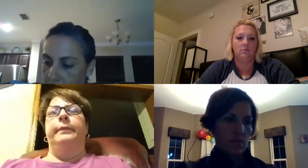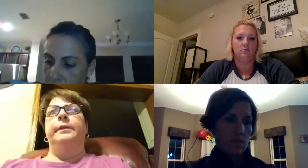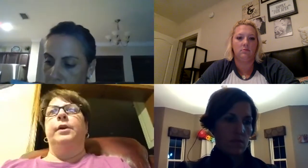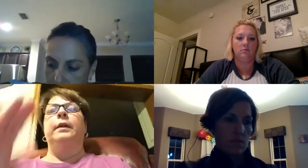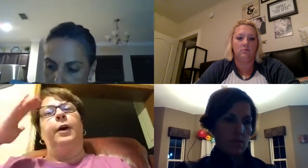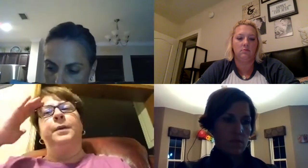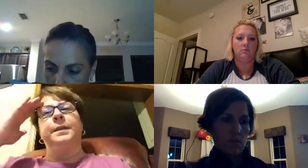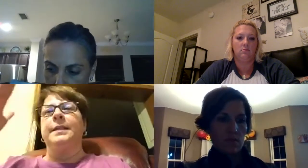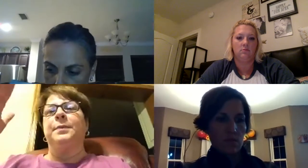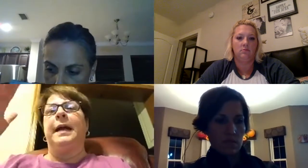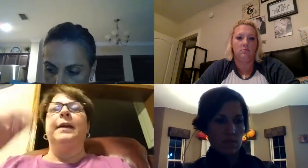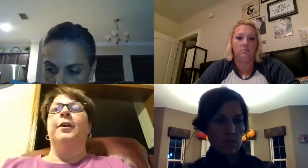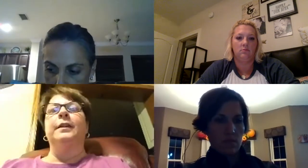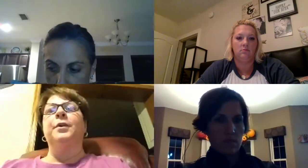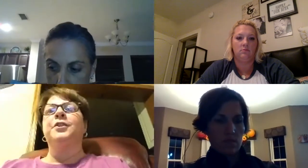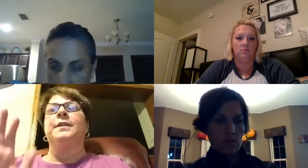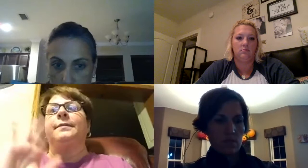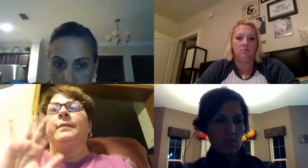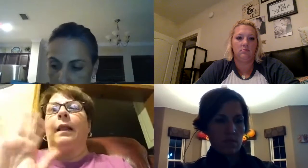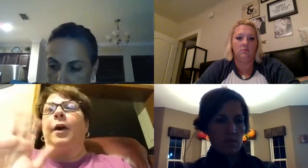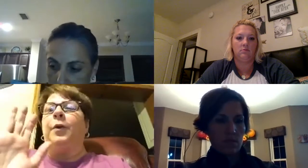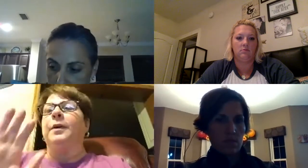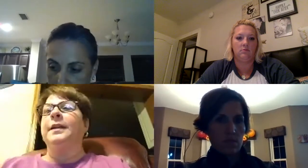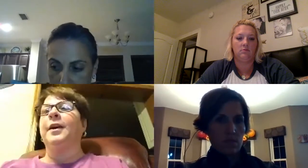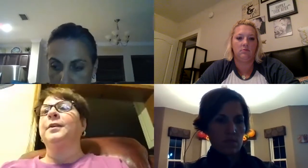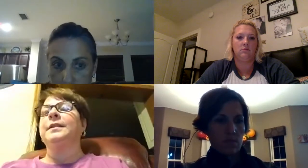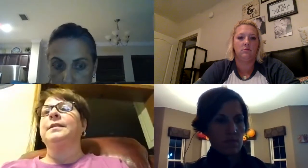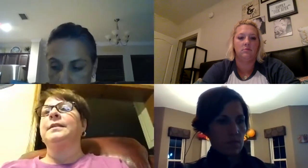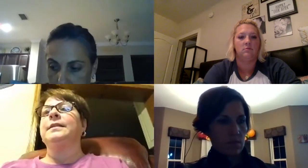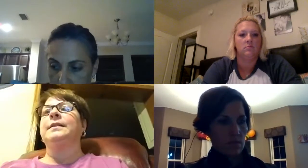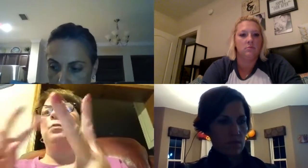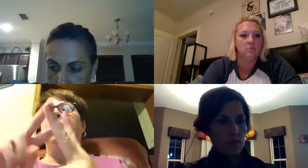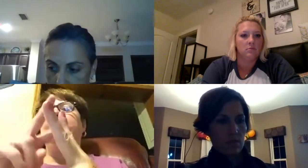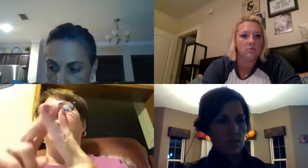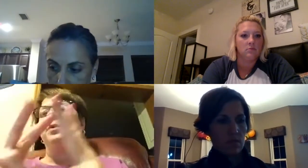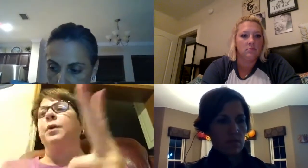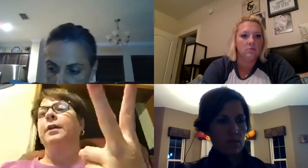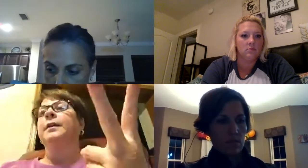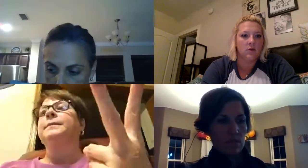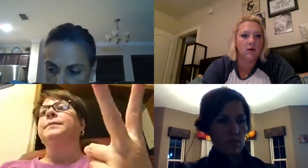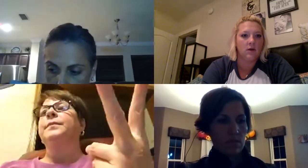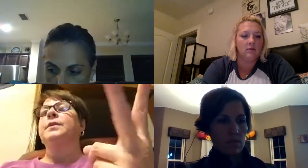so hello is this way, or hello is just hello. You know, it's either or.